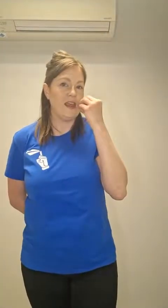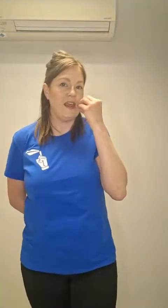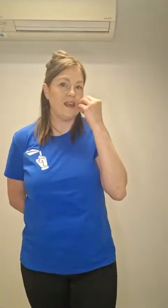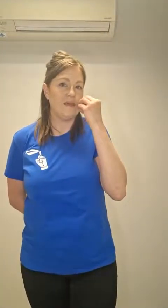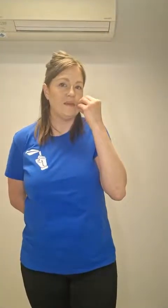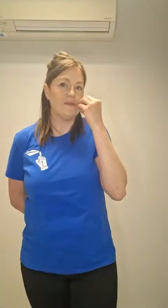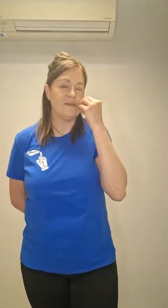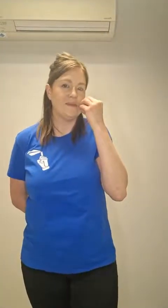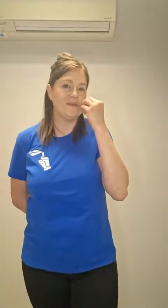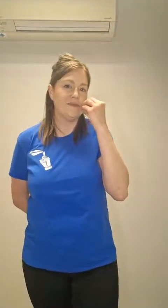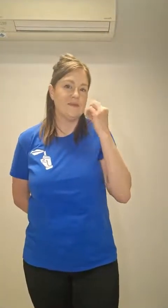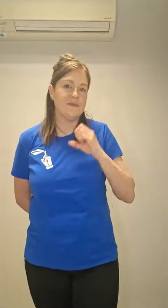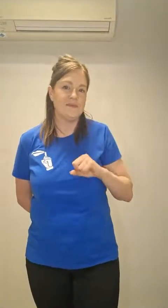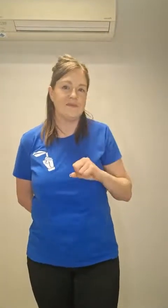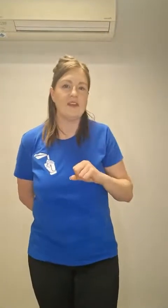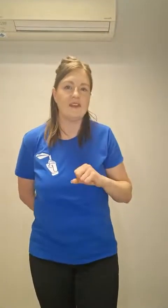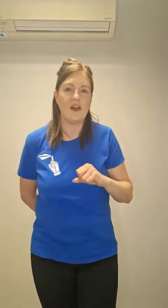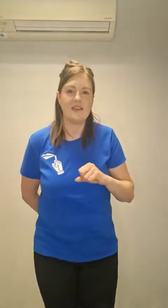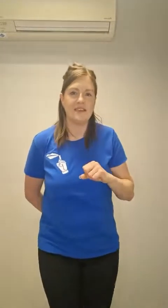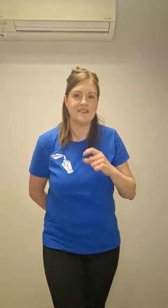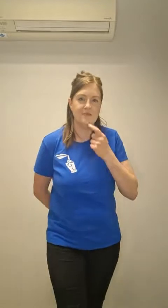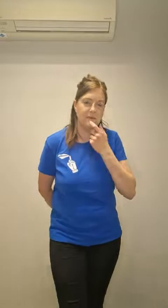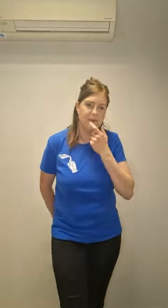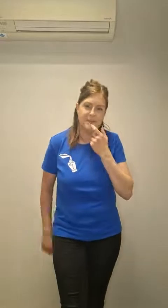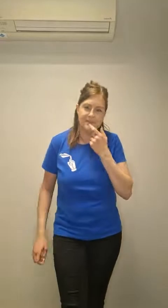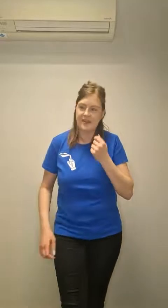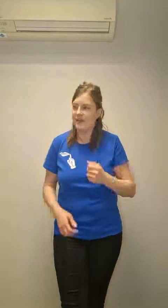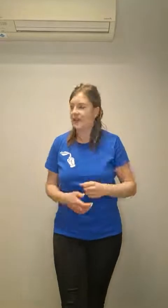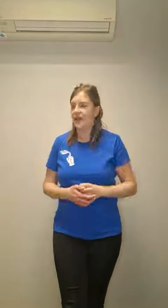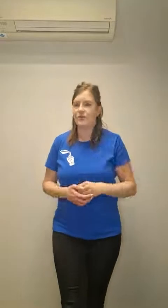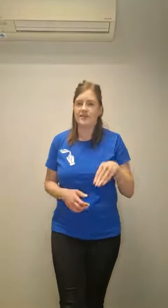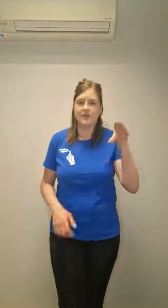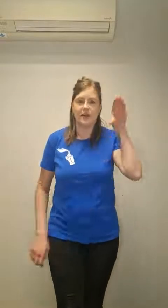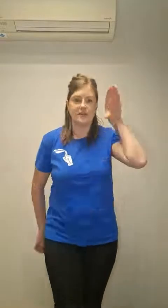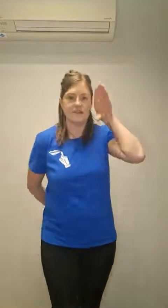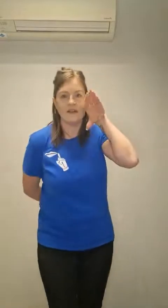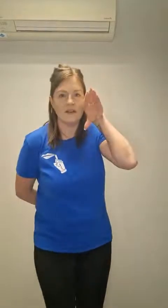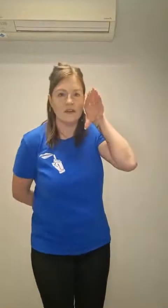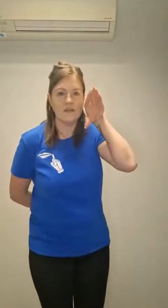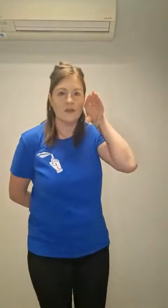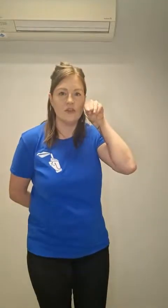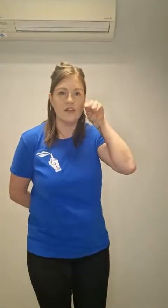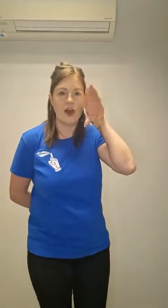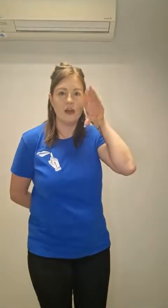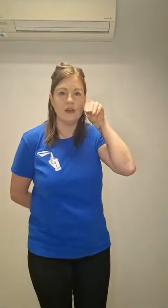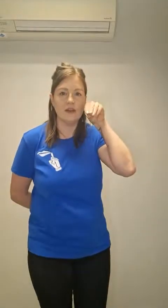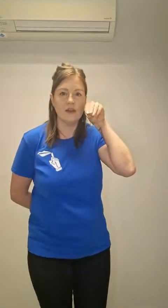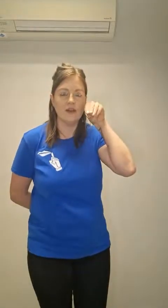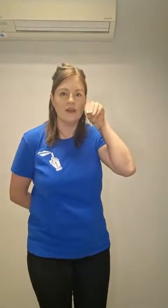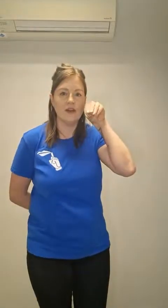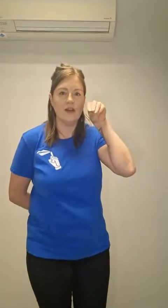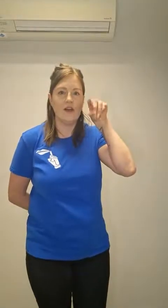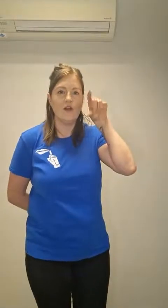picnic. Nice and simple. I also like the sign for duck